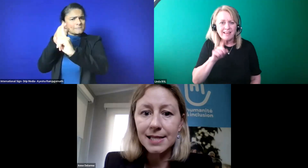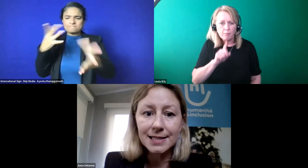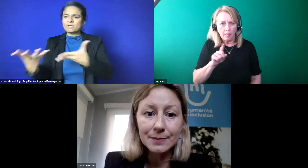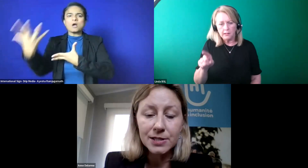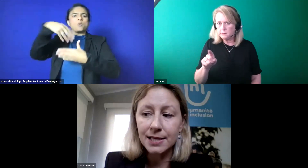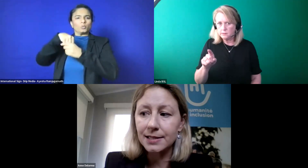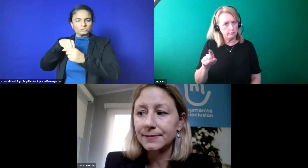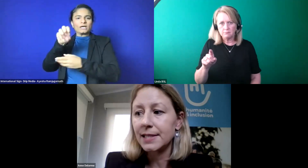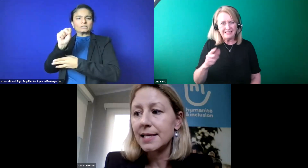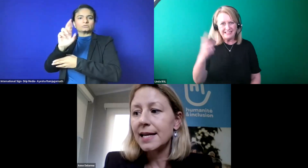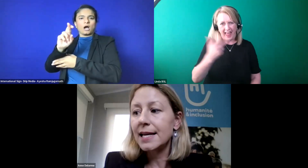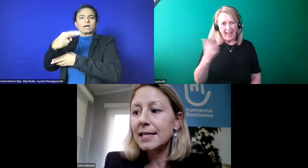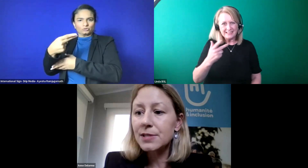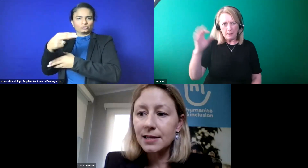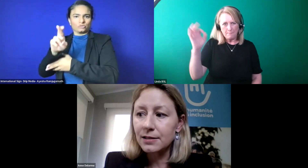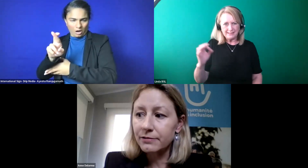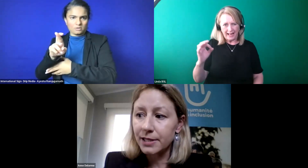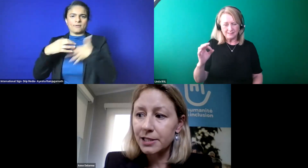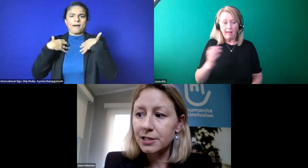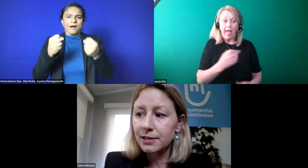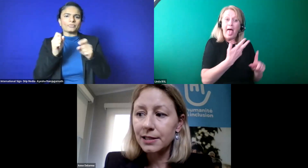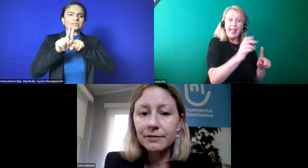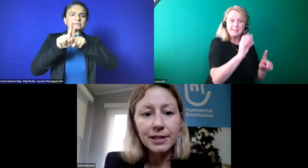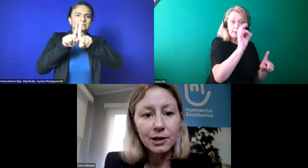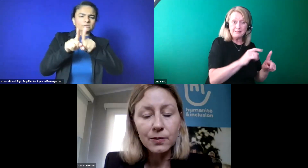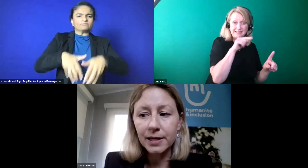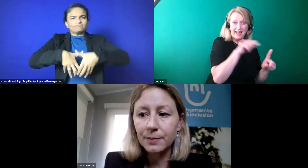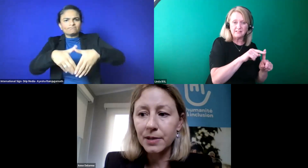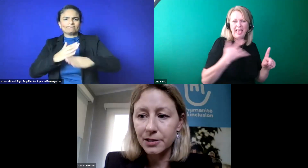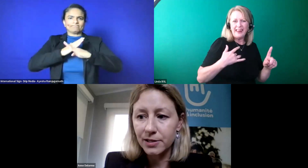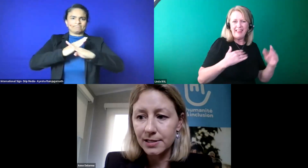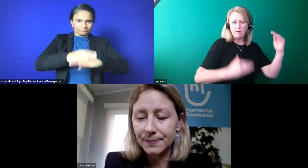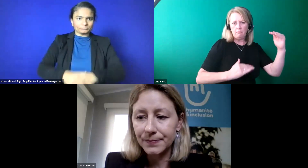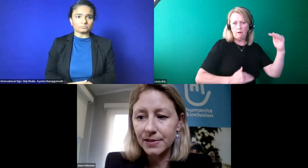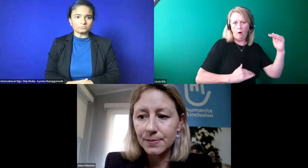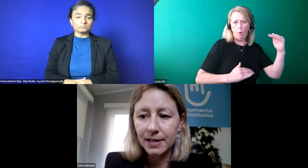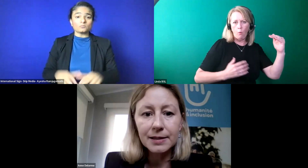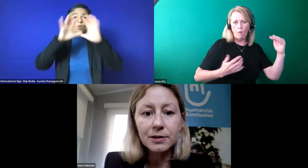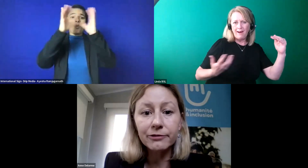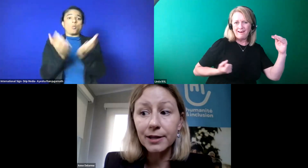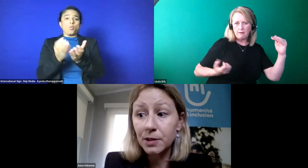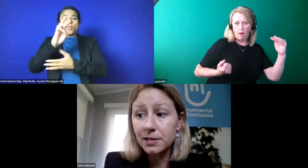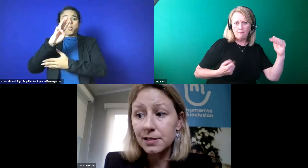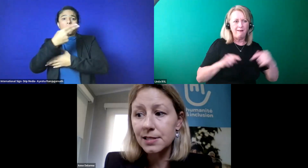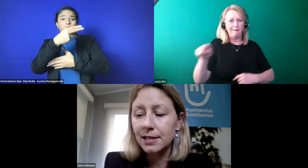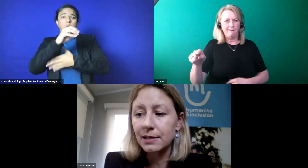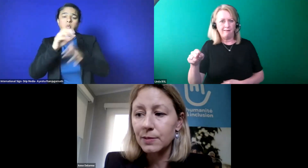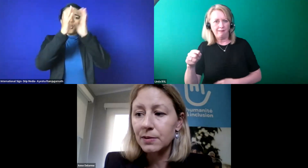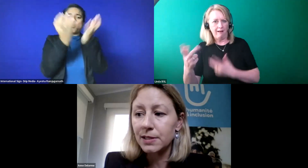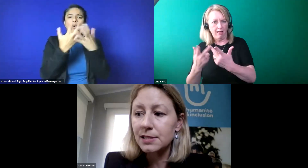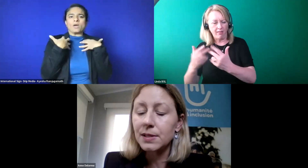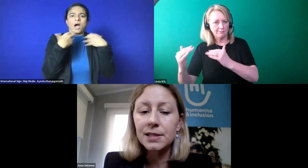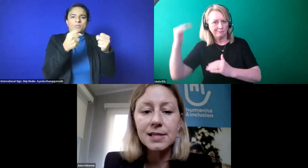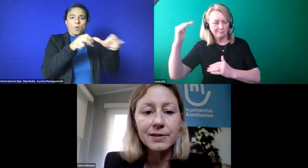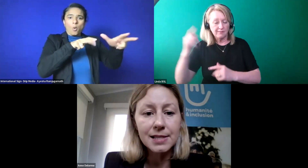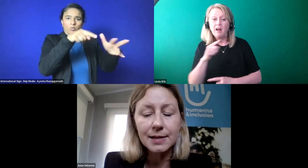worldwide is 18%, 80% of which live in low-income countries. Despite legal frameworks stating that women